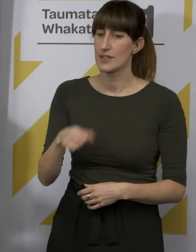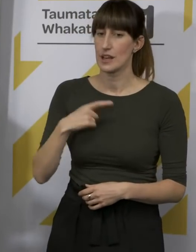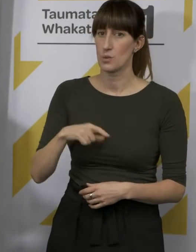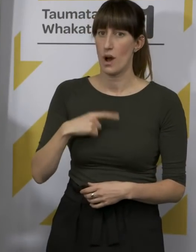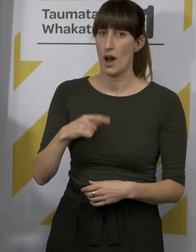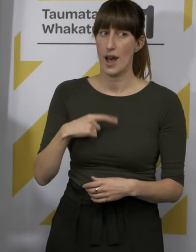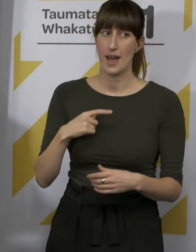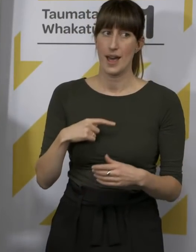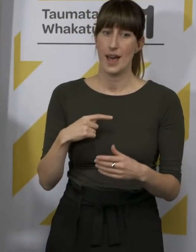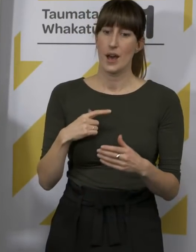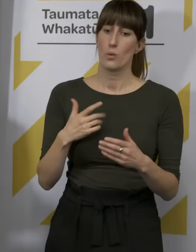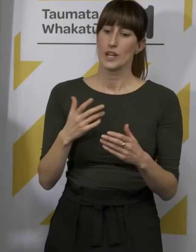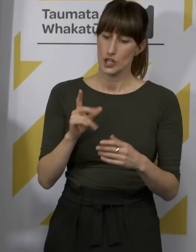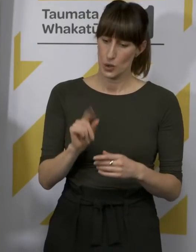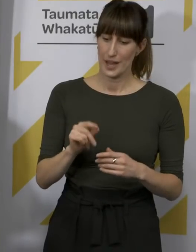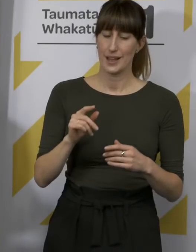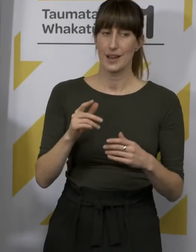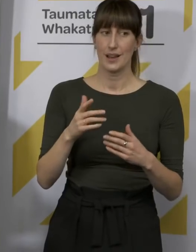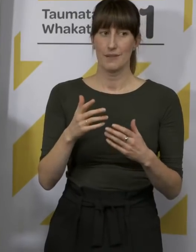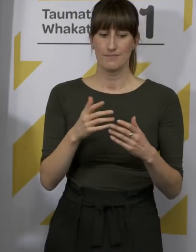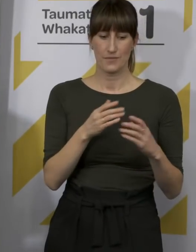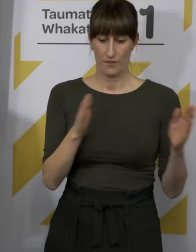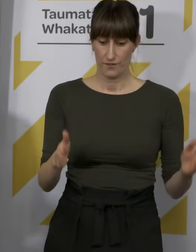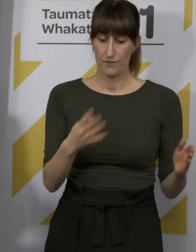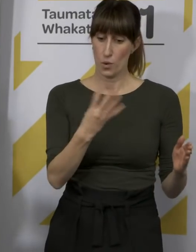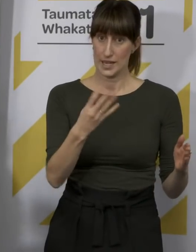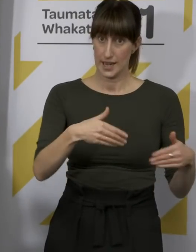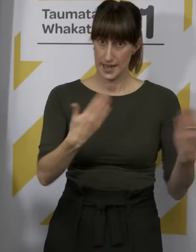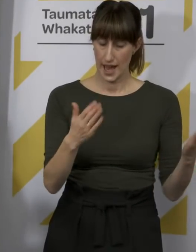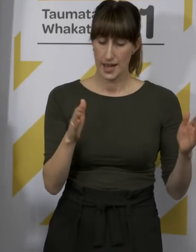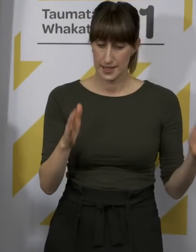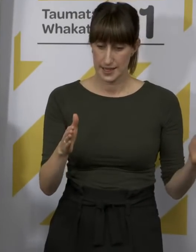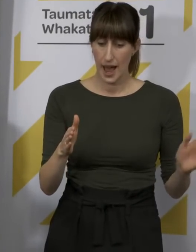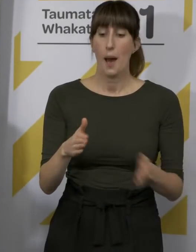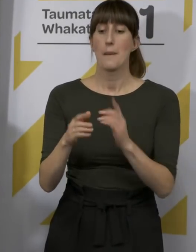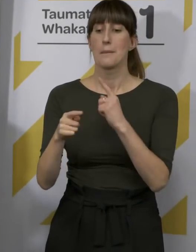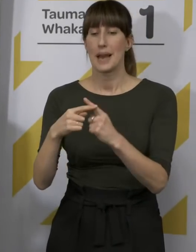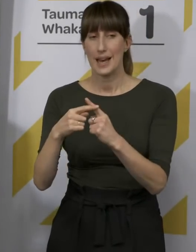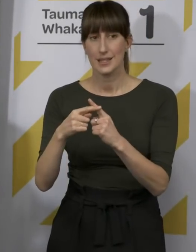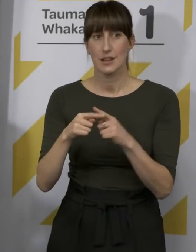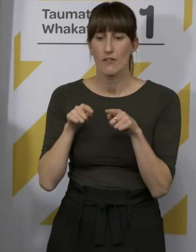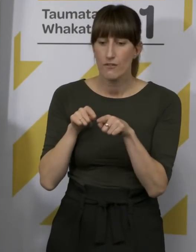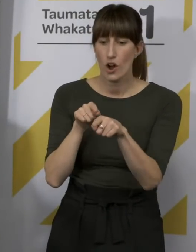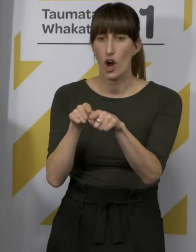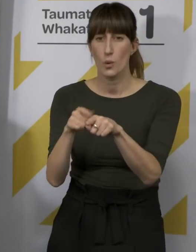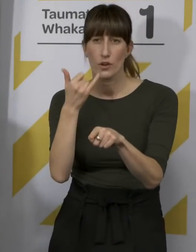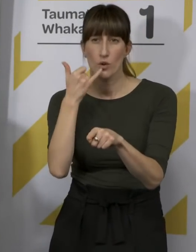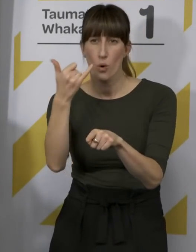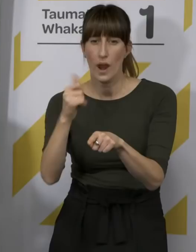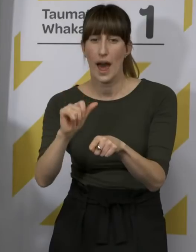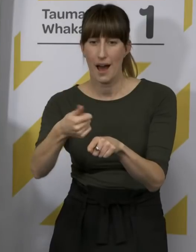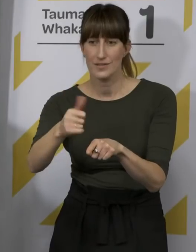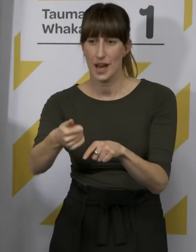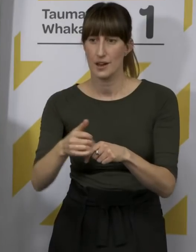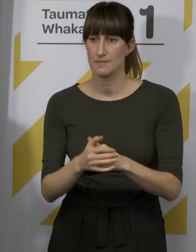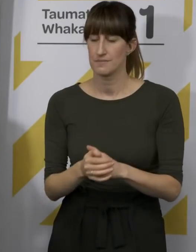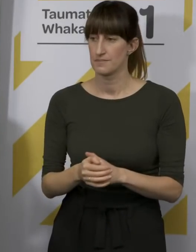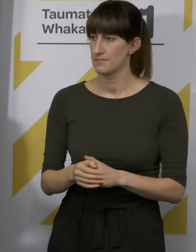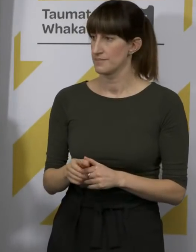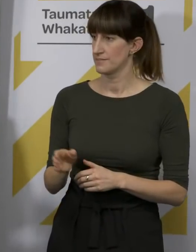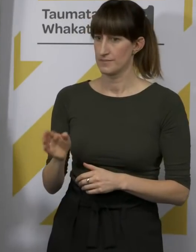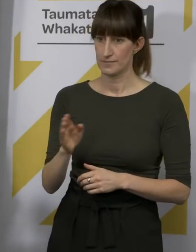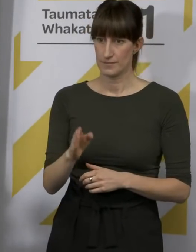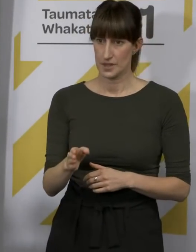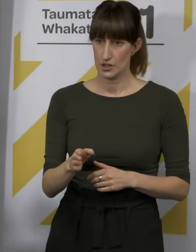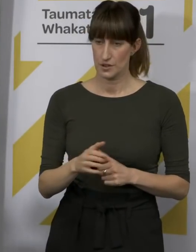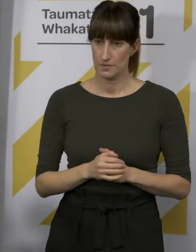14 days, we're doing the follow-up phone call, and if they hadn't been tested, well, we're asking them to be tested. Do you have a sense of how many of them have not been tested?